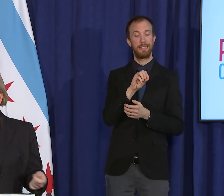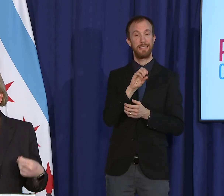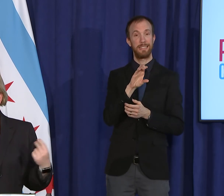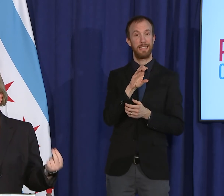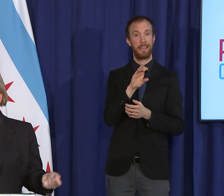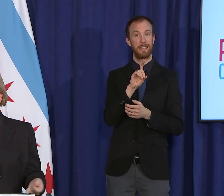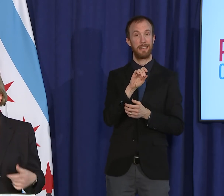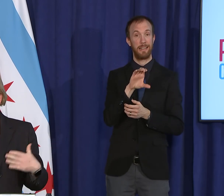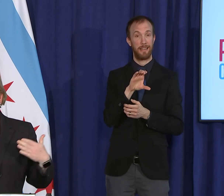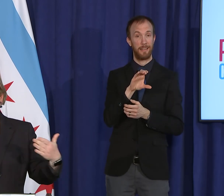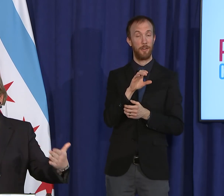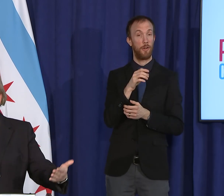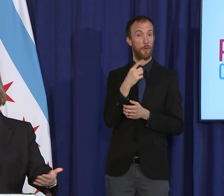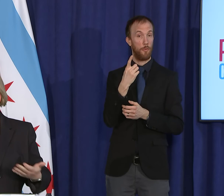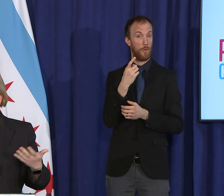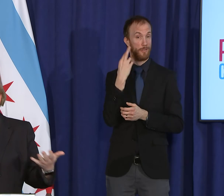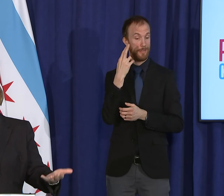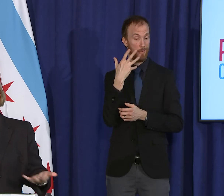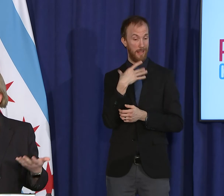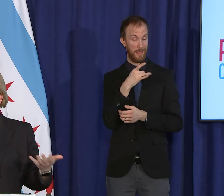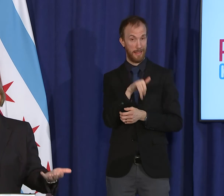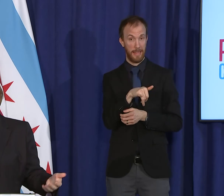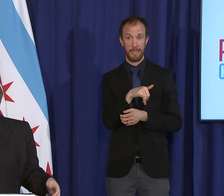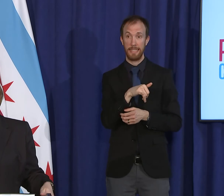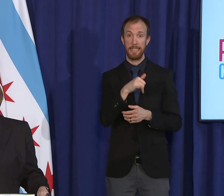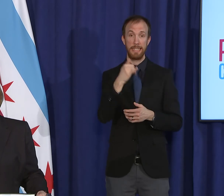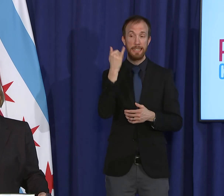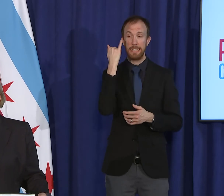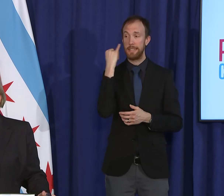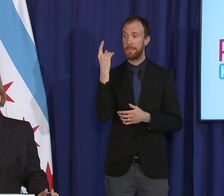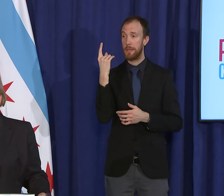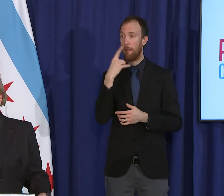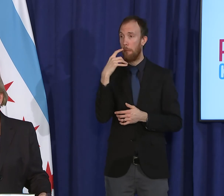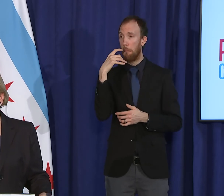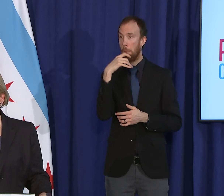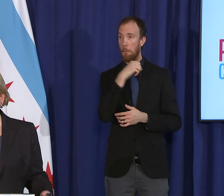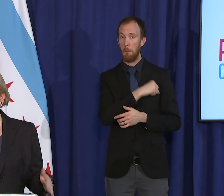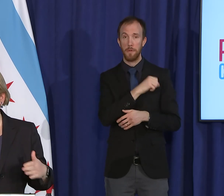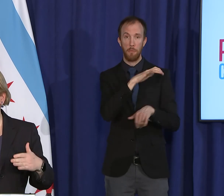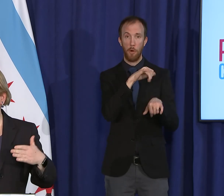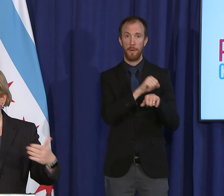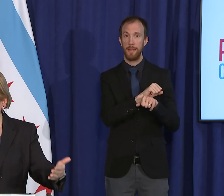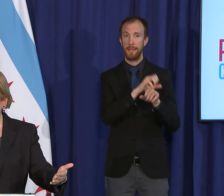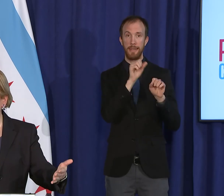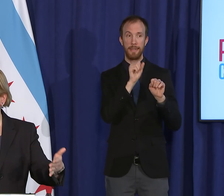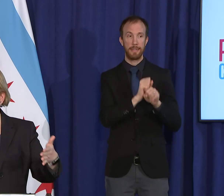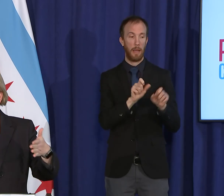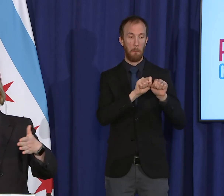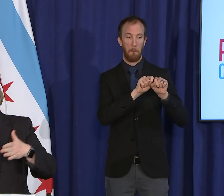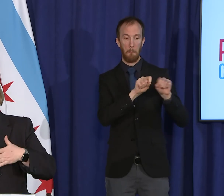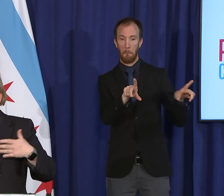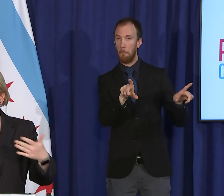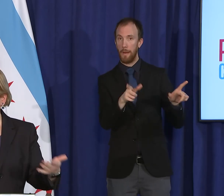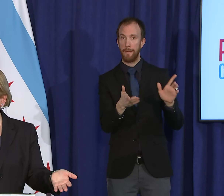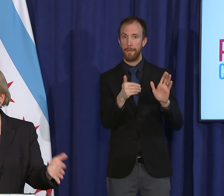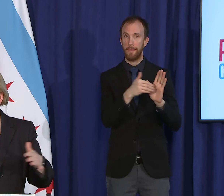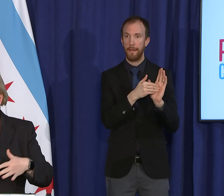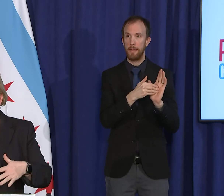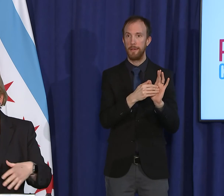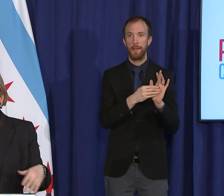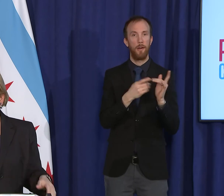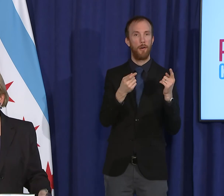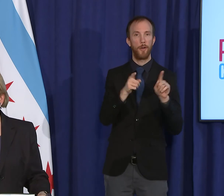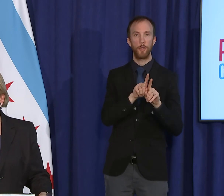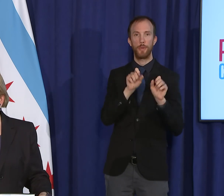very quickly repost appointments if there are people who don't show up for appointments. There's also the ability to confirm appointments and make sure that people are